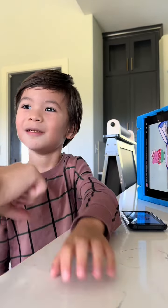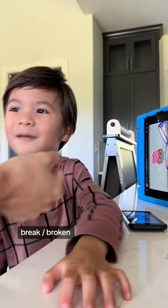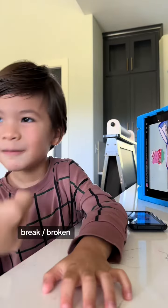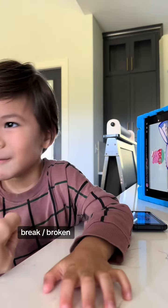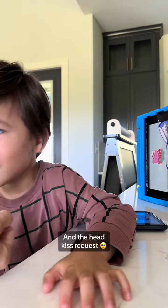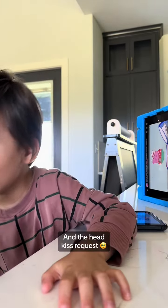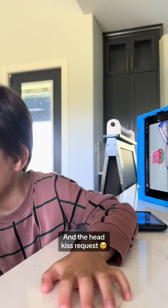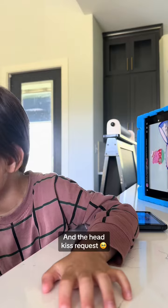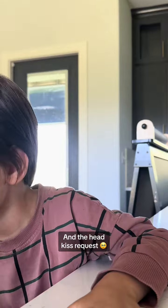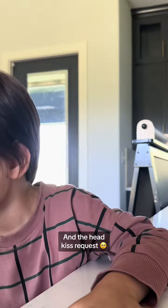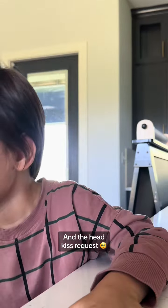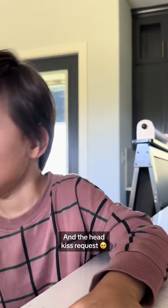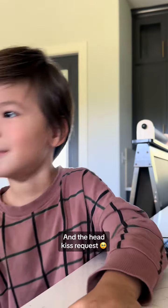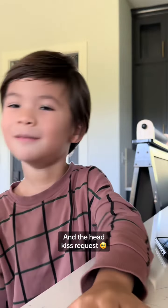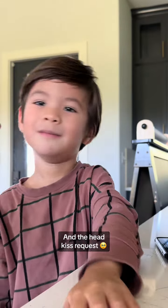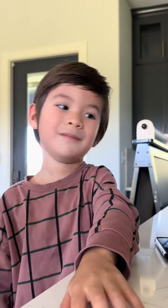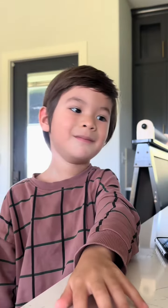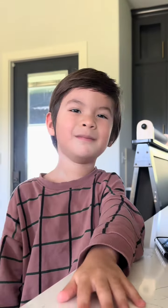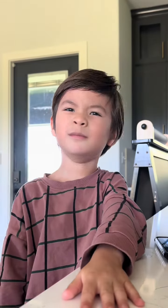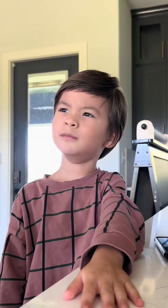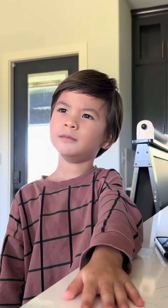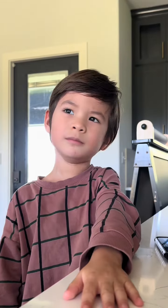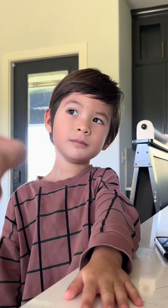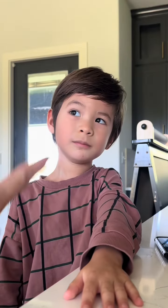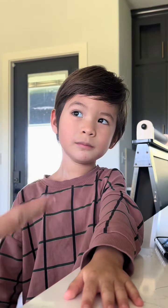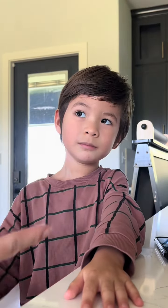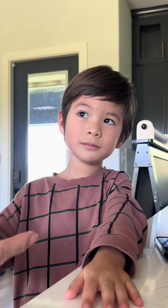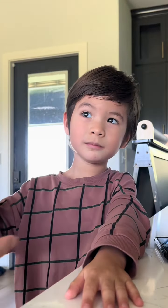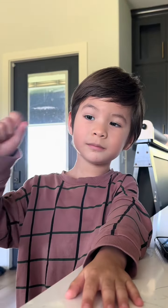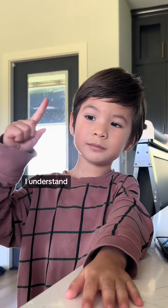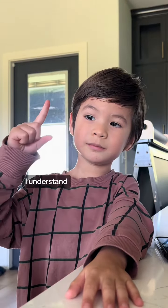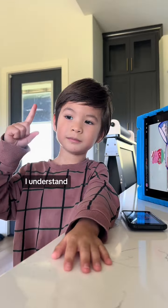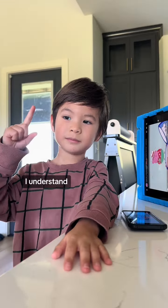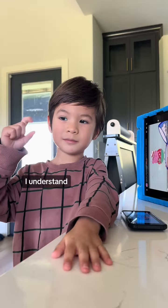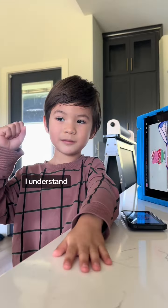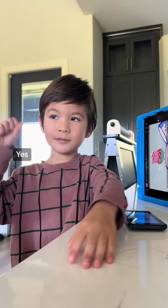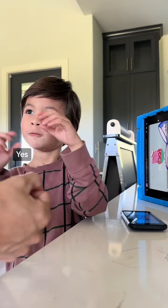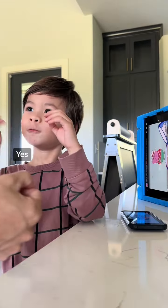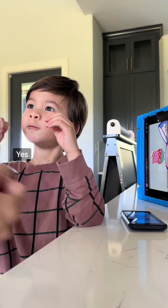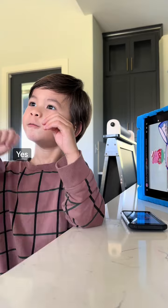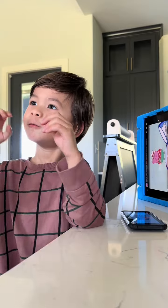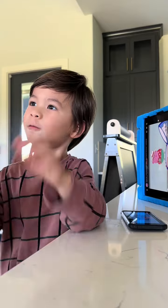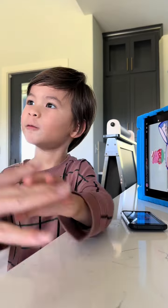gonna break. No, okay? Do you understand? Yeah? I don't like it